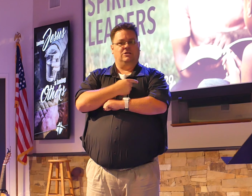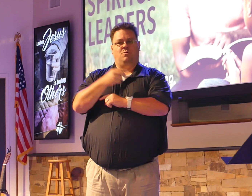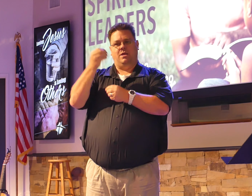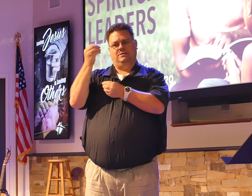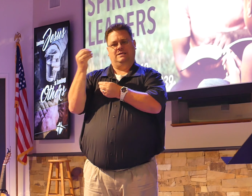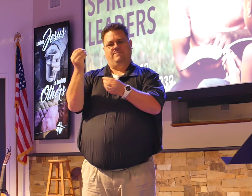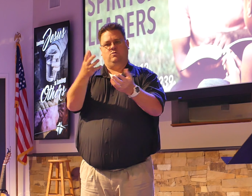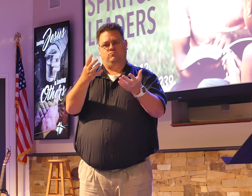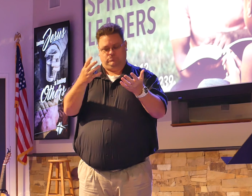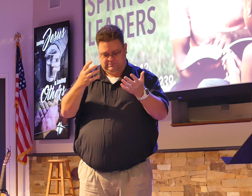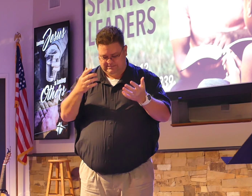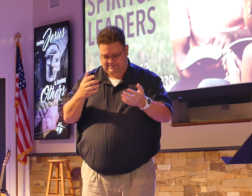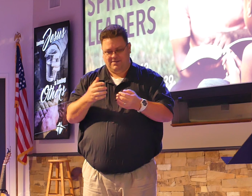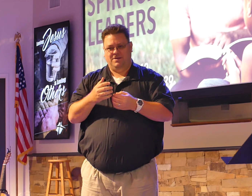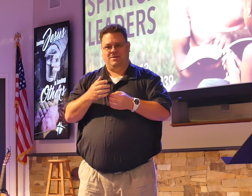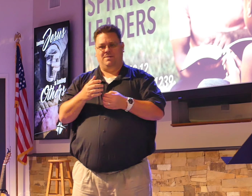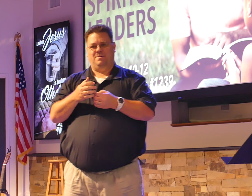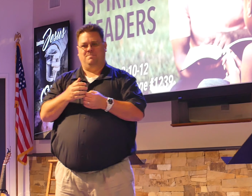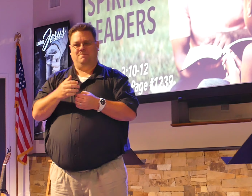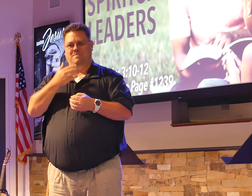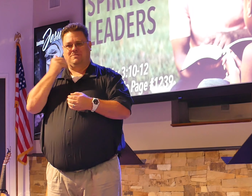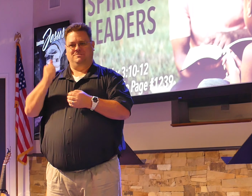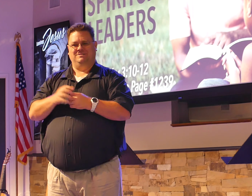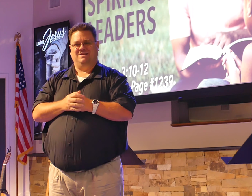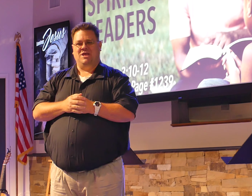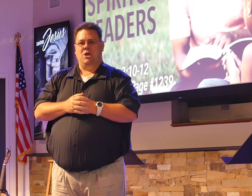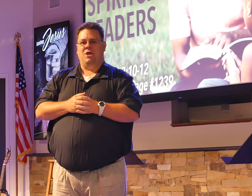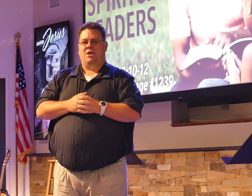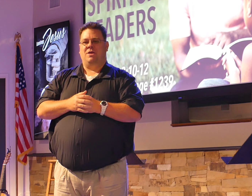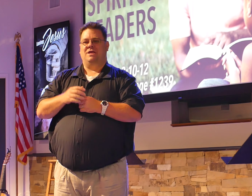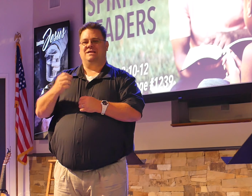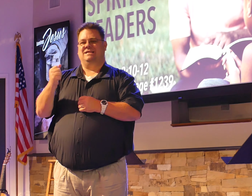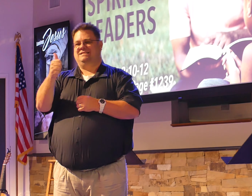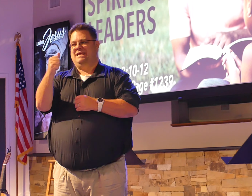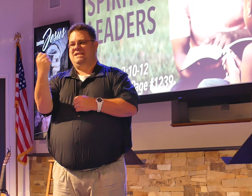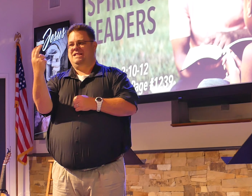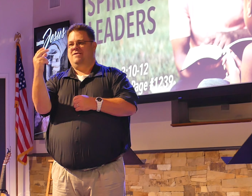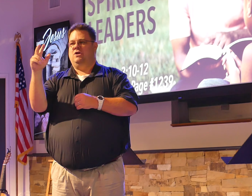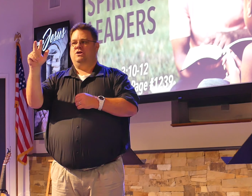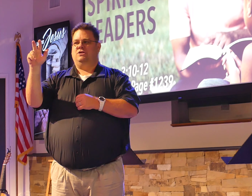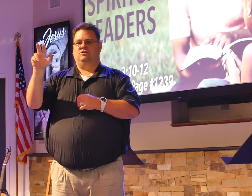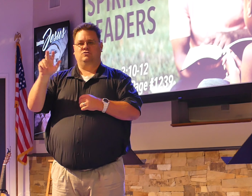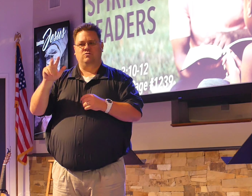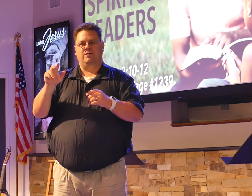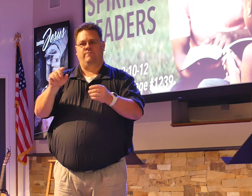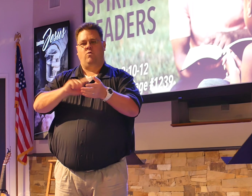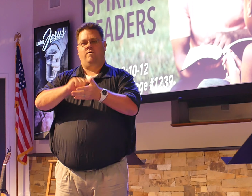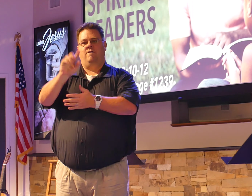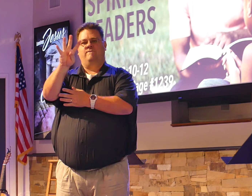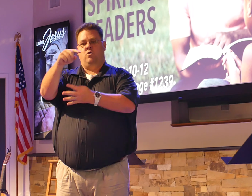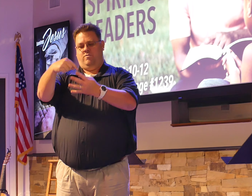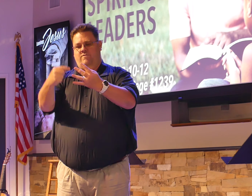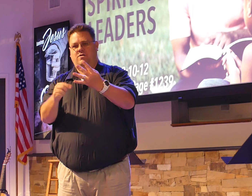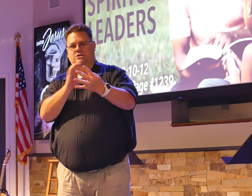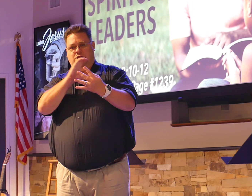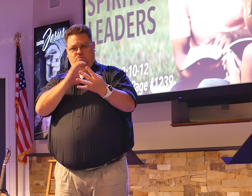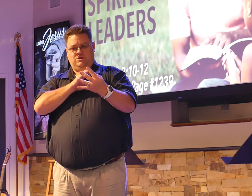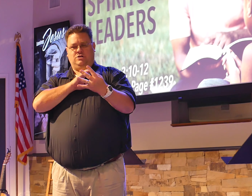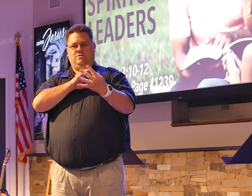from the text, verses 10, 11, and 12, I want to give you four characteristics of godly leaders. Four characteristics of people